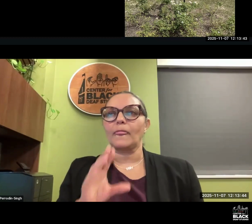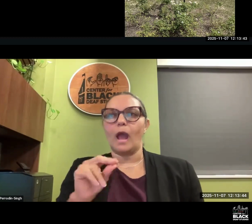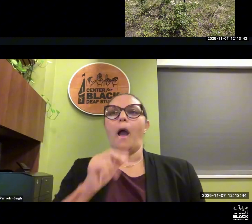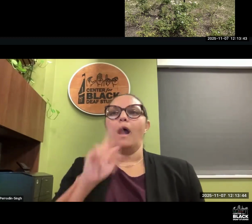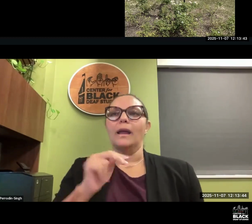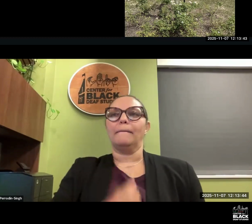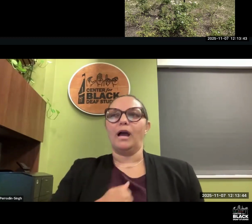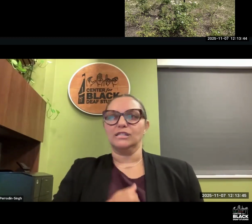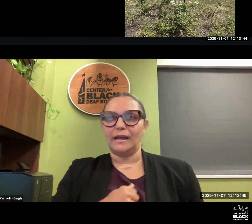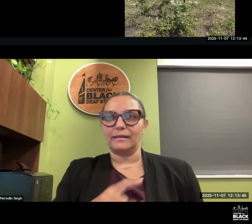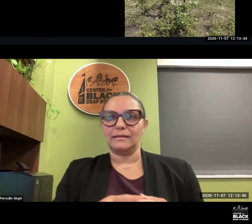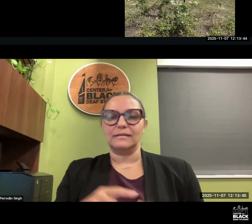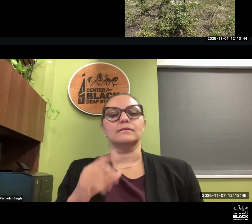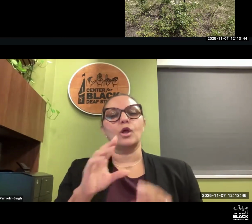any regrets.